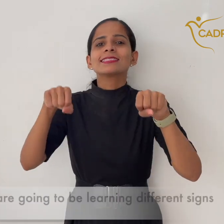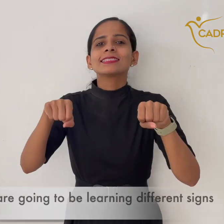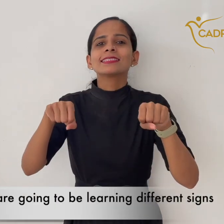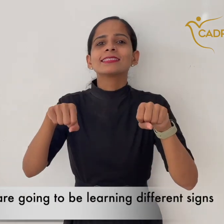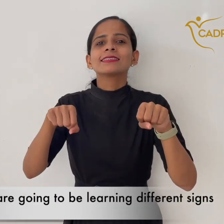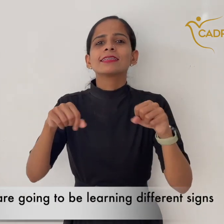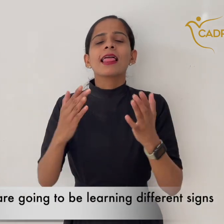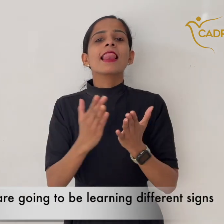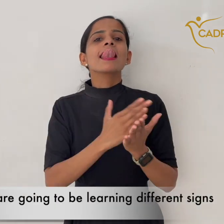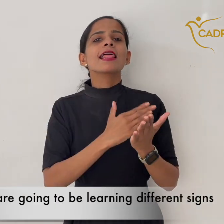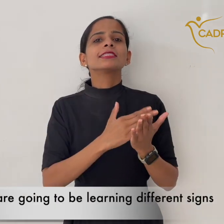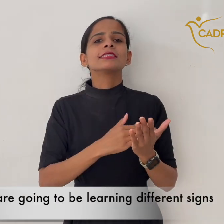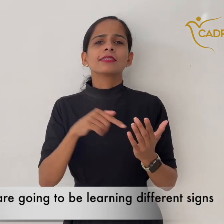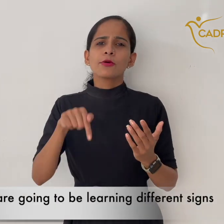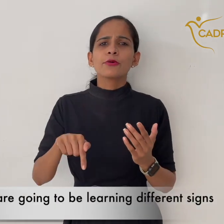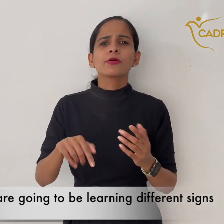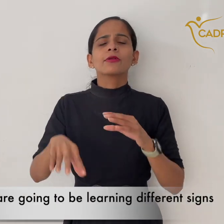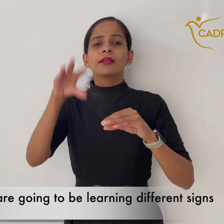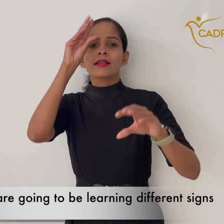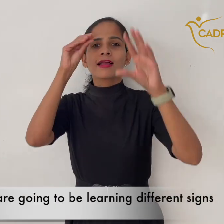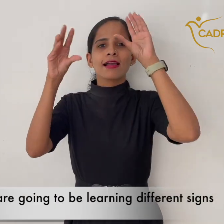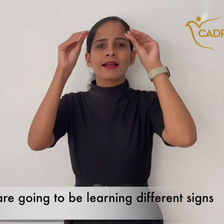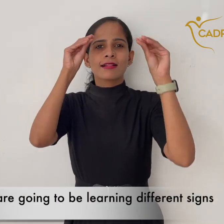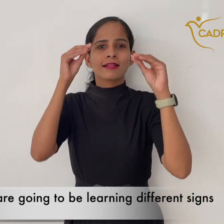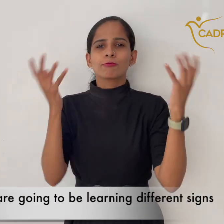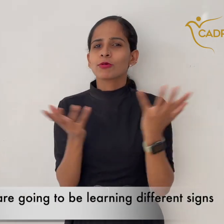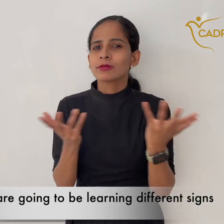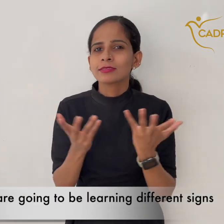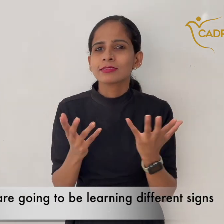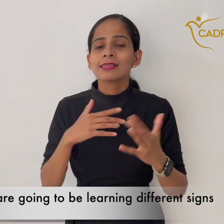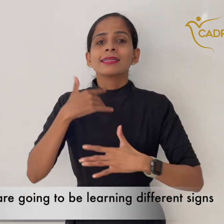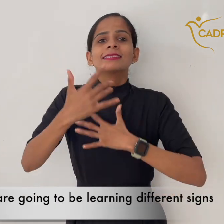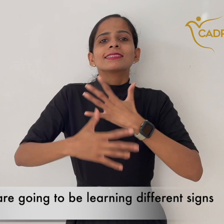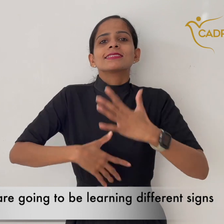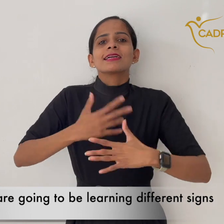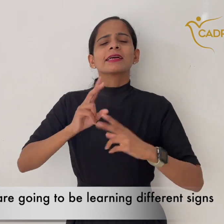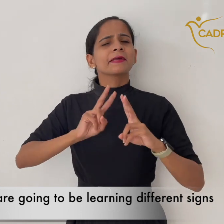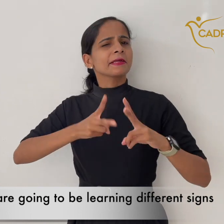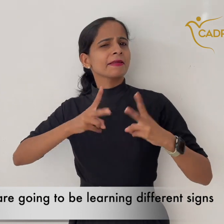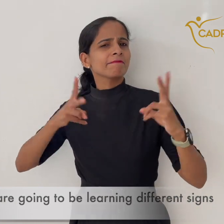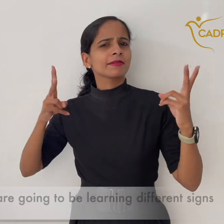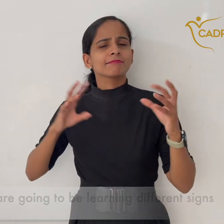In this lesson, we'll be learning different signs connected to this topic.